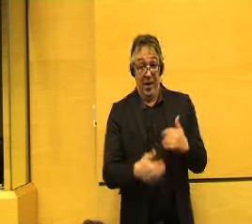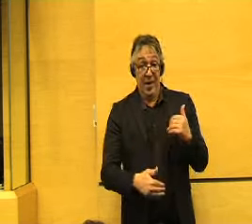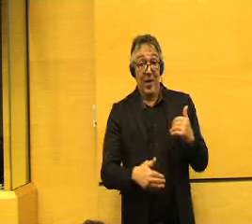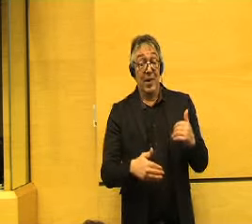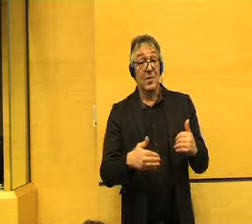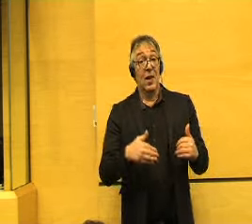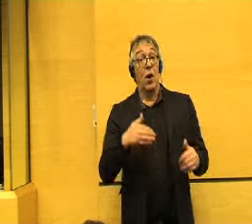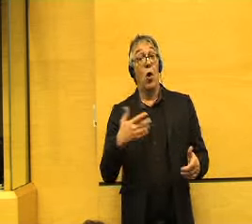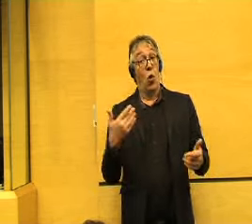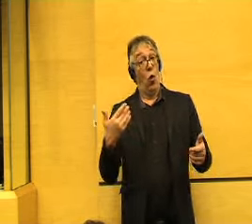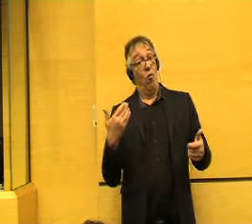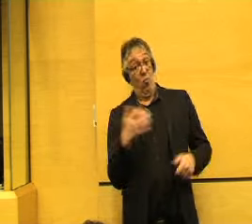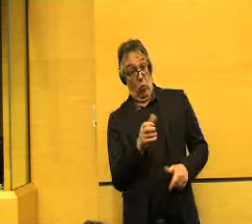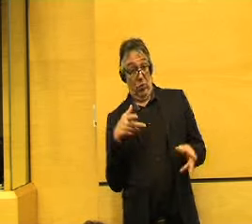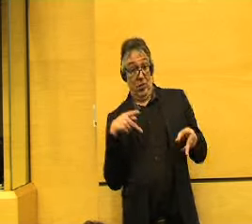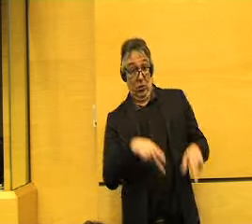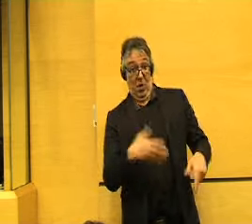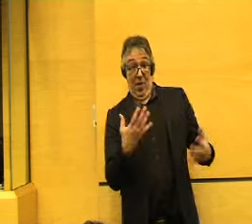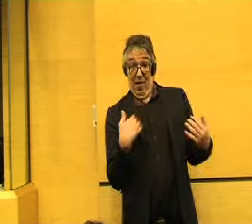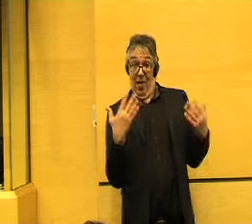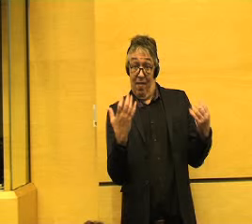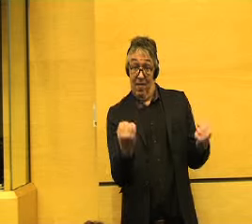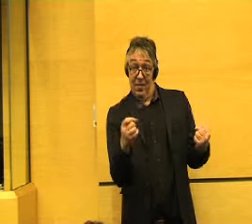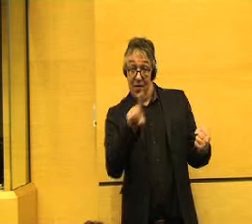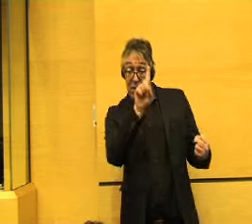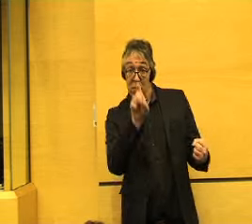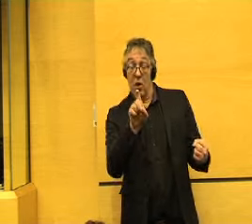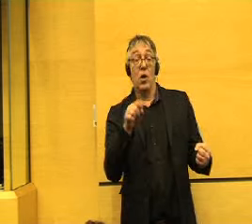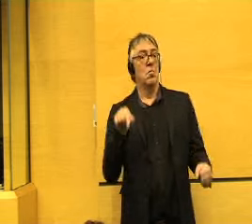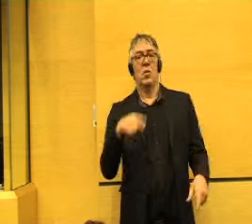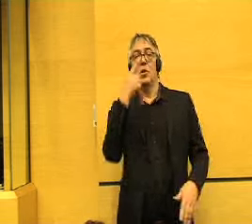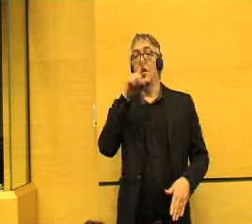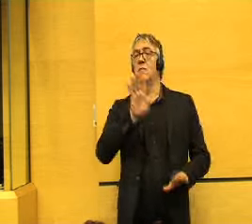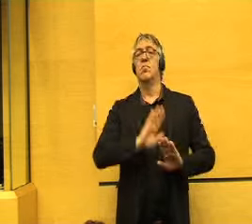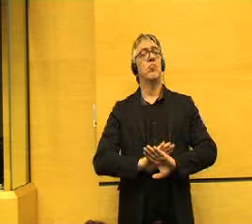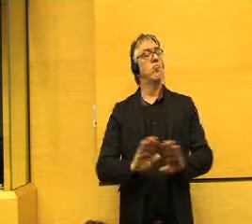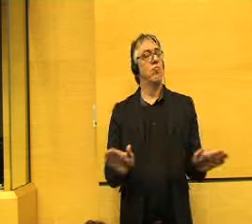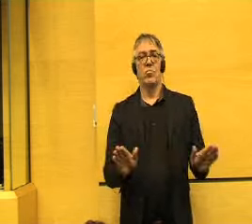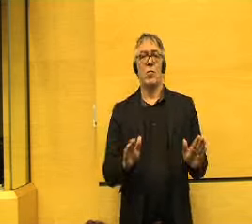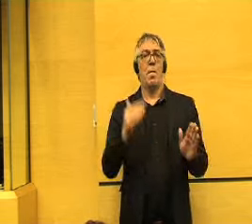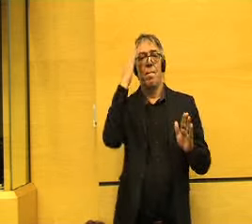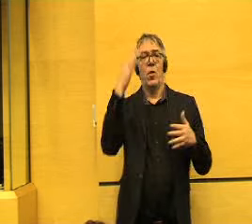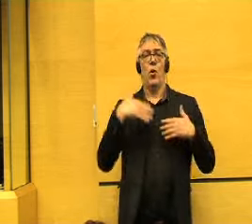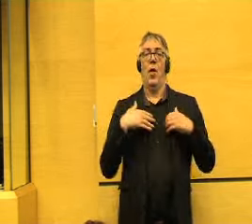sterilization is prohibited by law, particularly the Mental Health